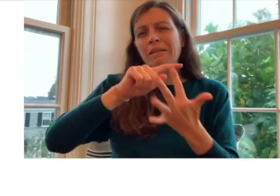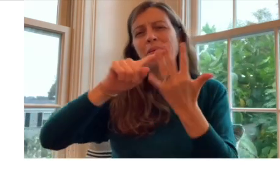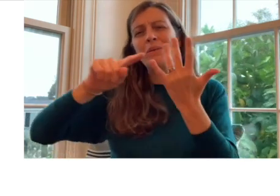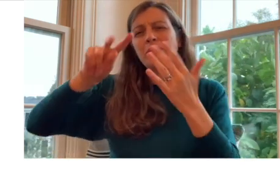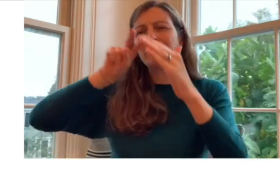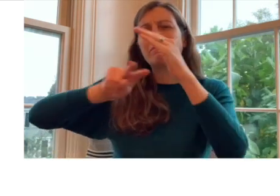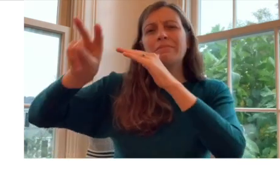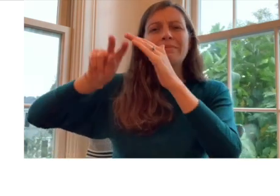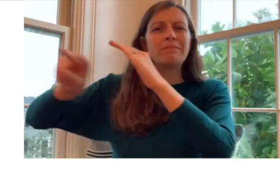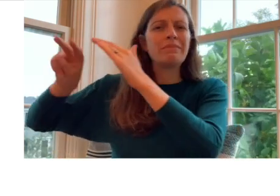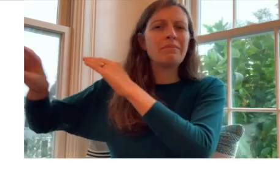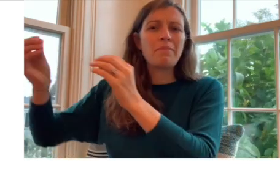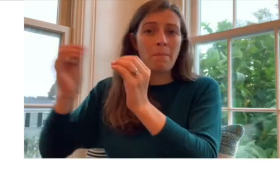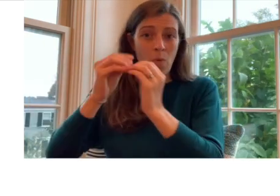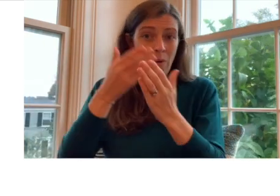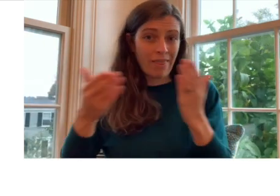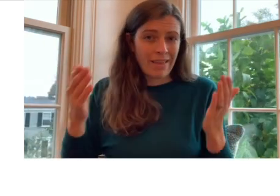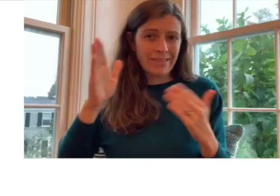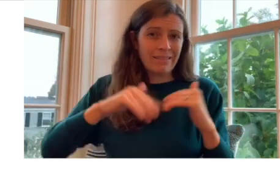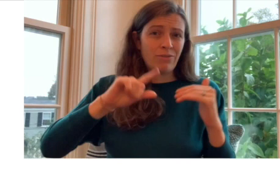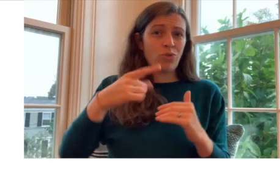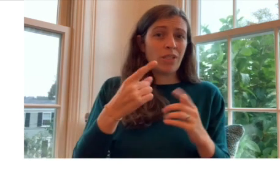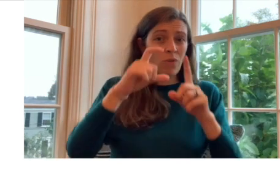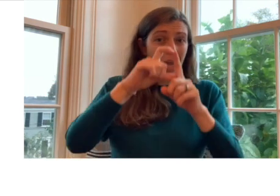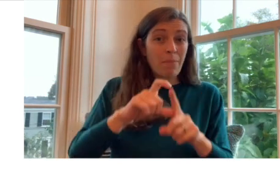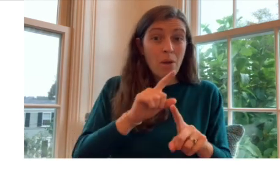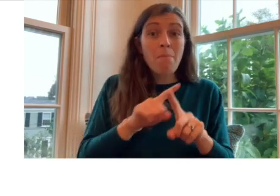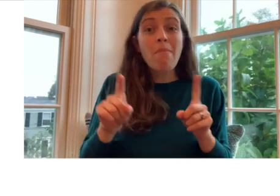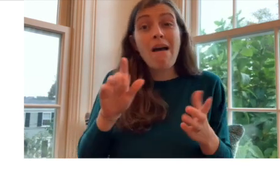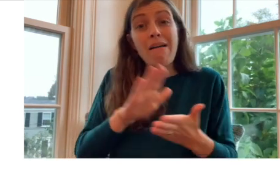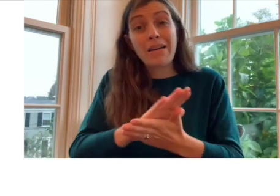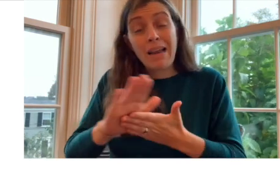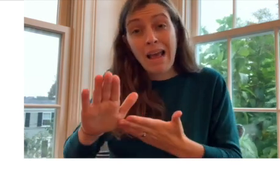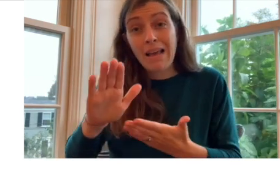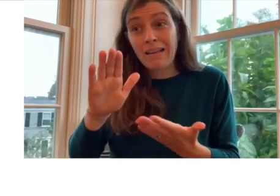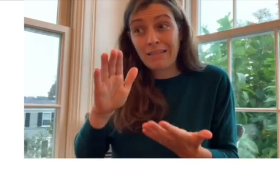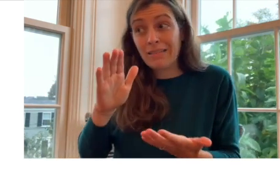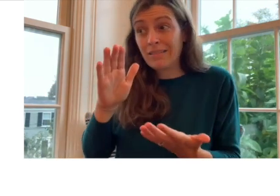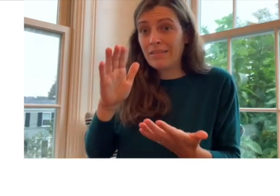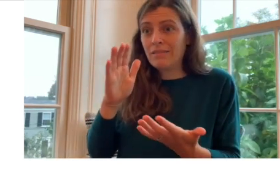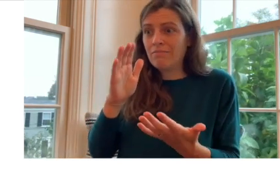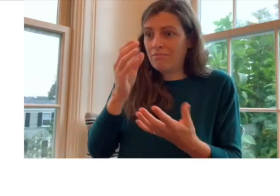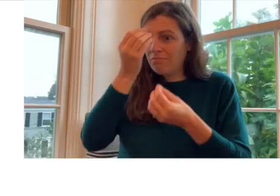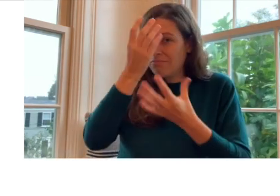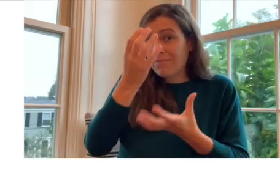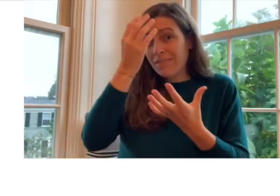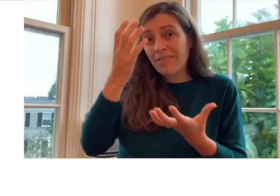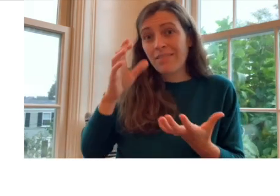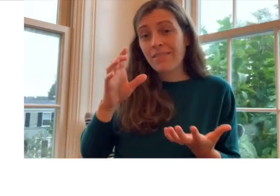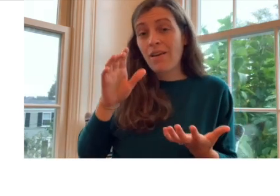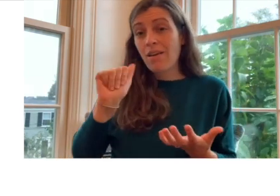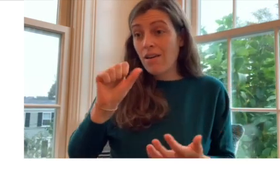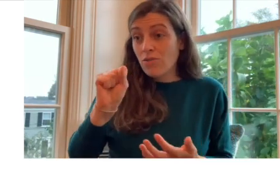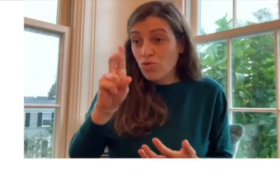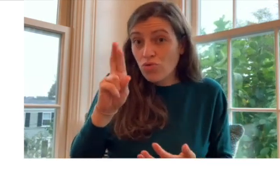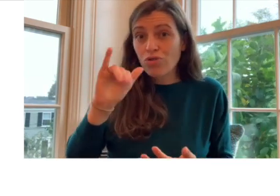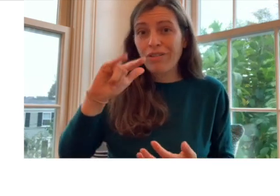So we need to investigate more of those types of factors than just vocabulary. But it is nice evidence